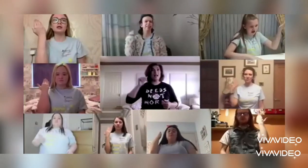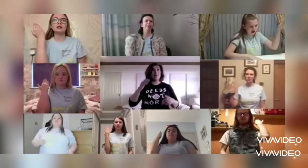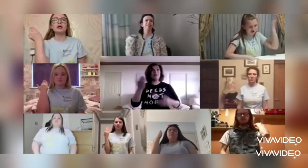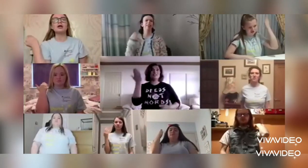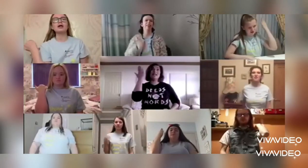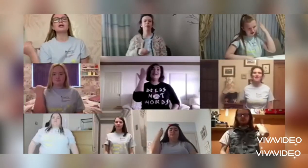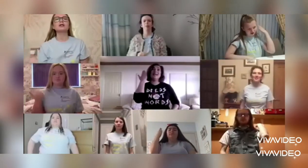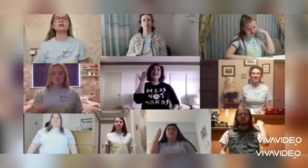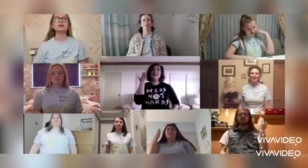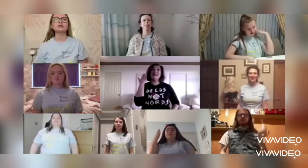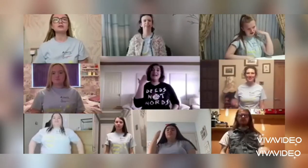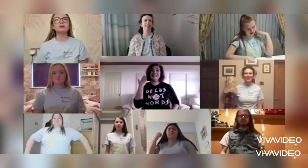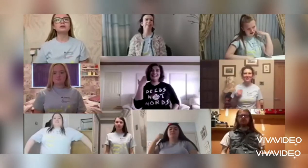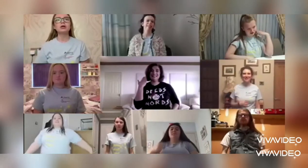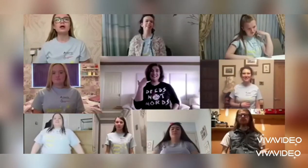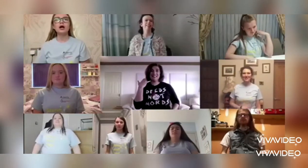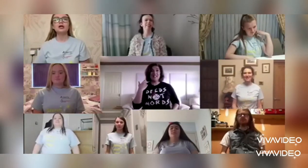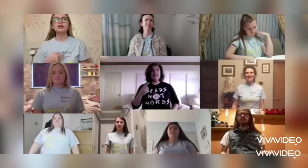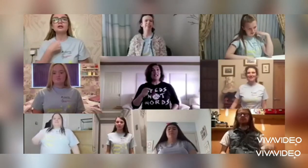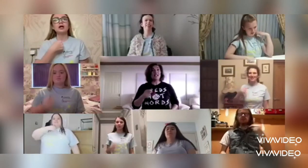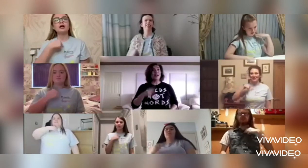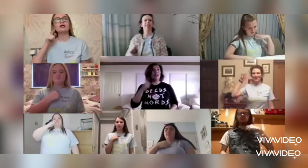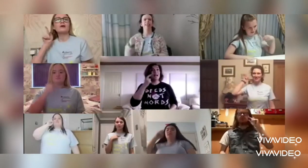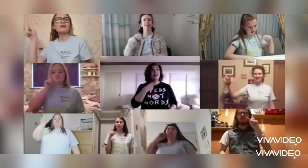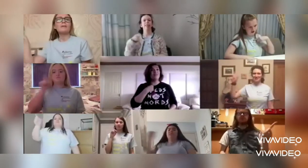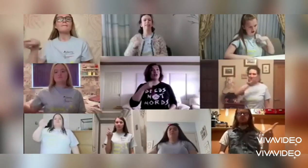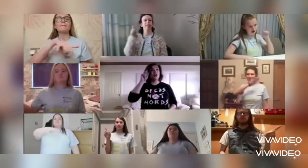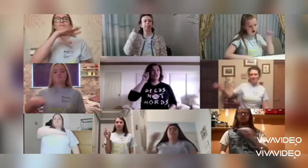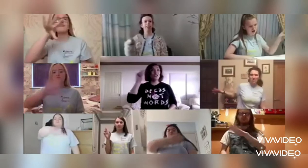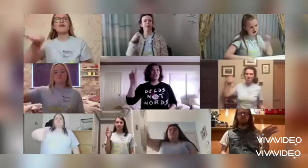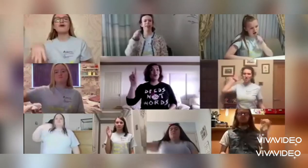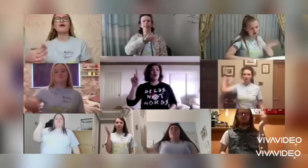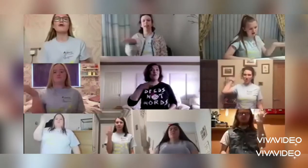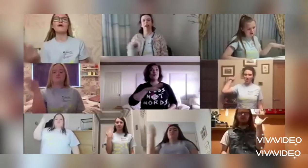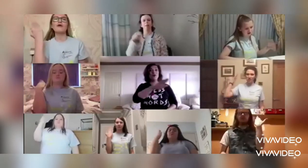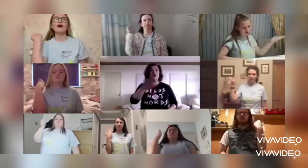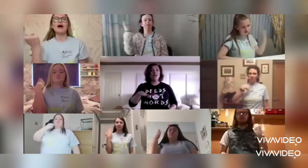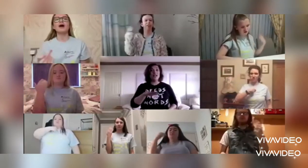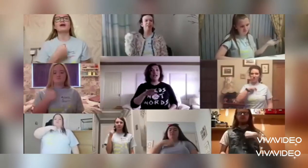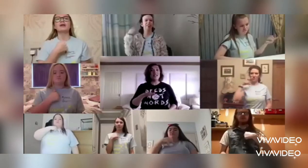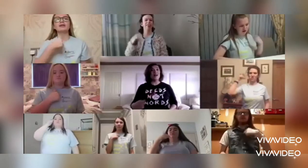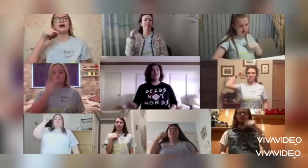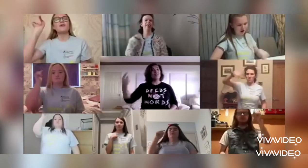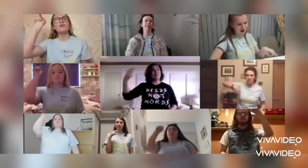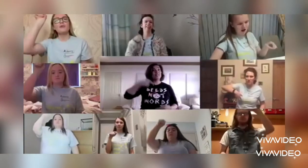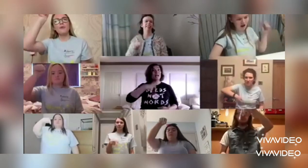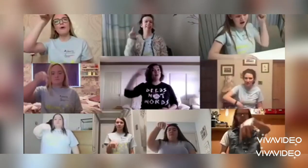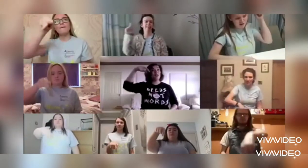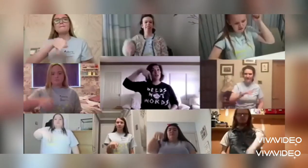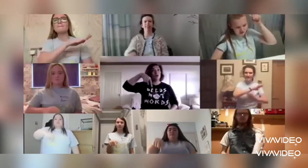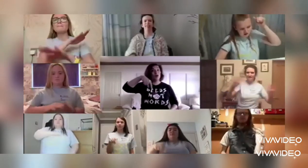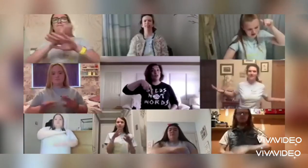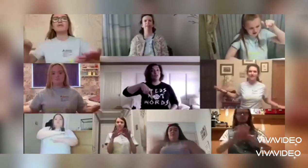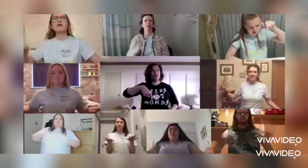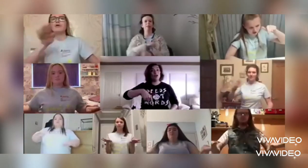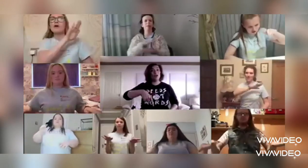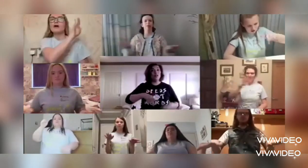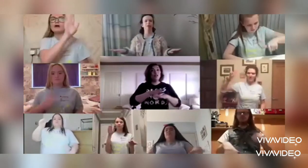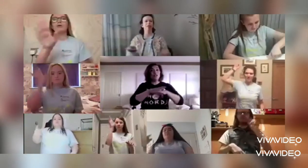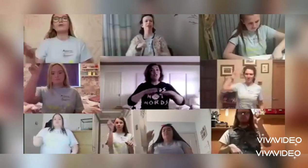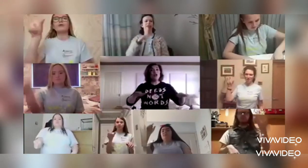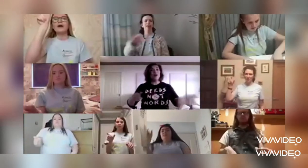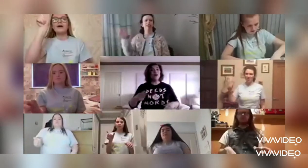back and pretend. 'Cause I've heard it all before, and I've been down there on the